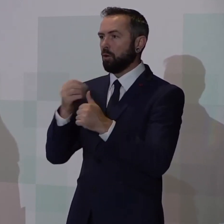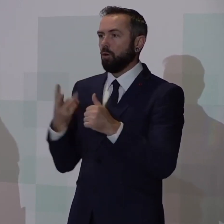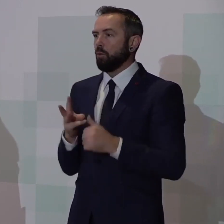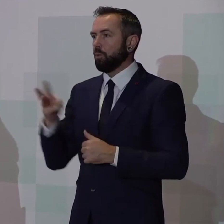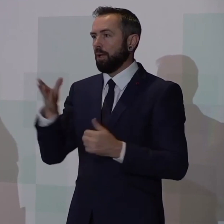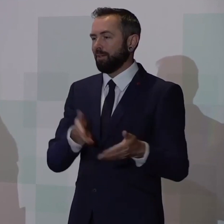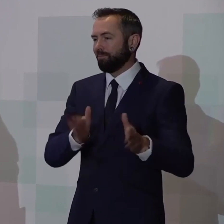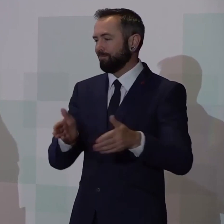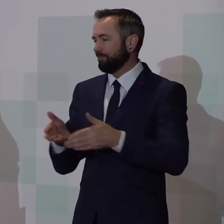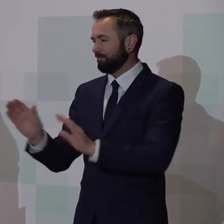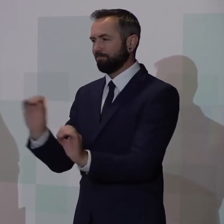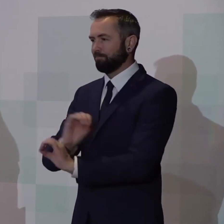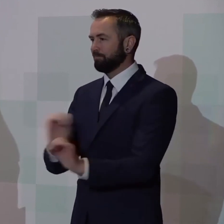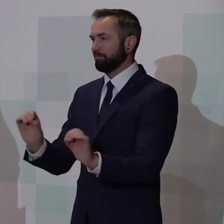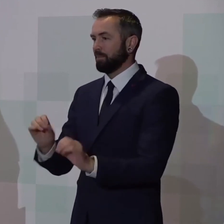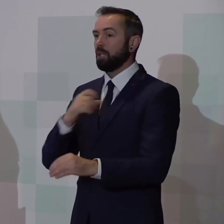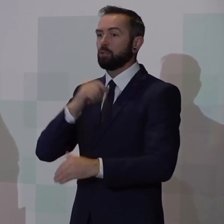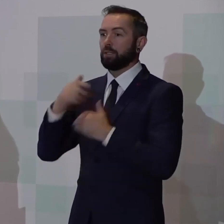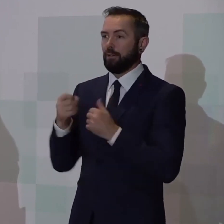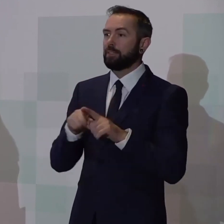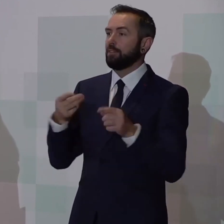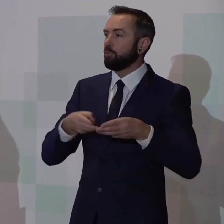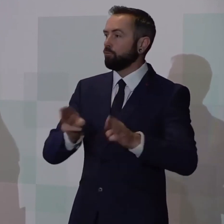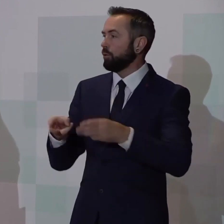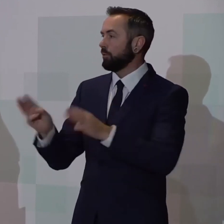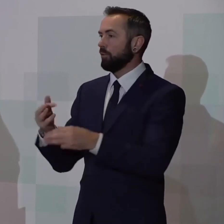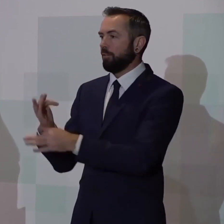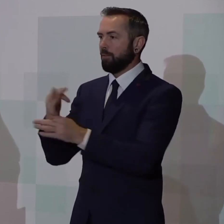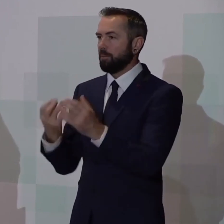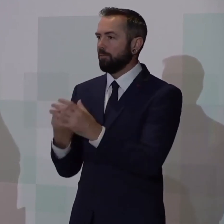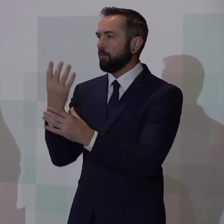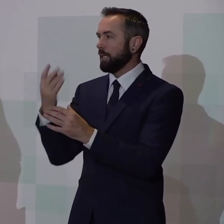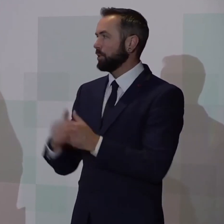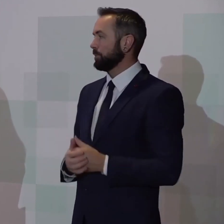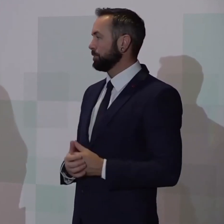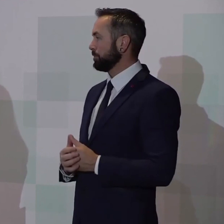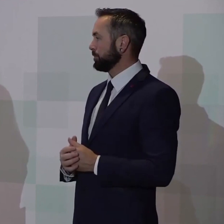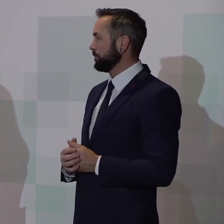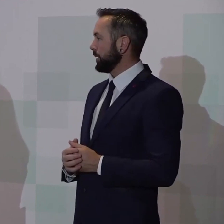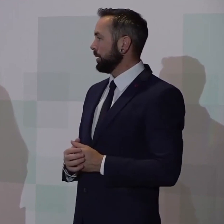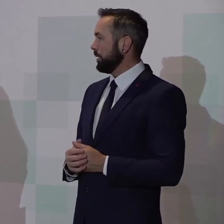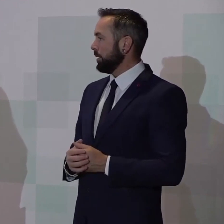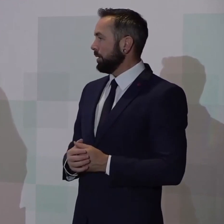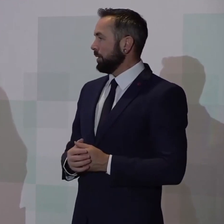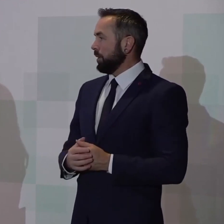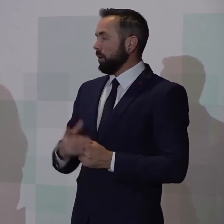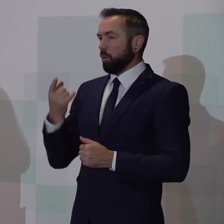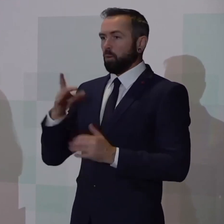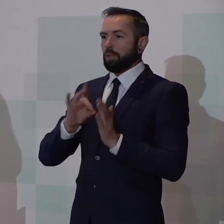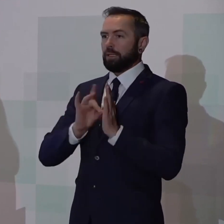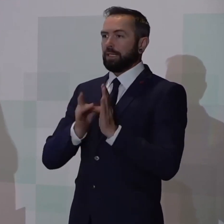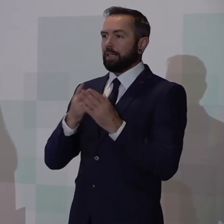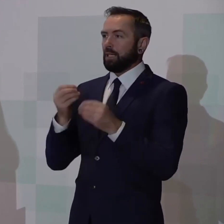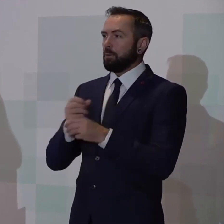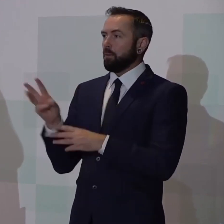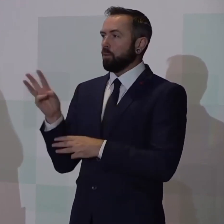route. So today there are different routes into family formation. Now, one of the key features of the Western family, and we can